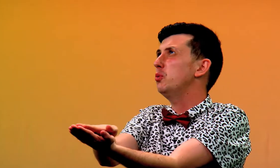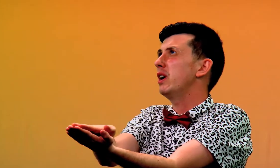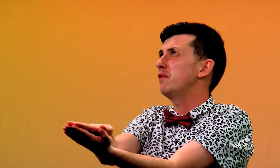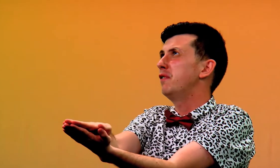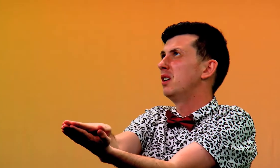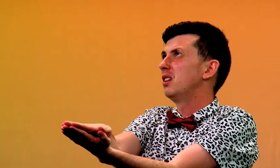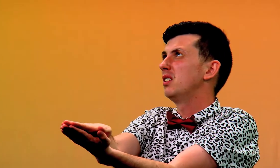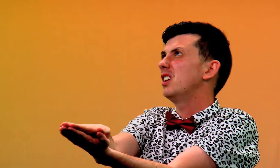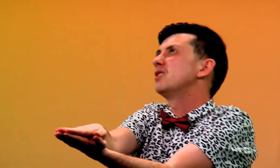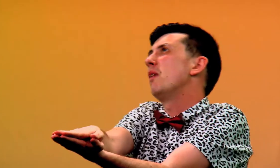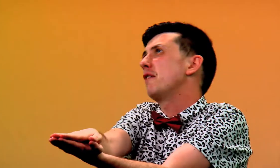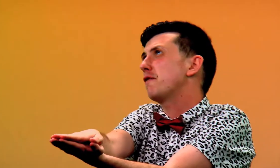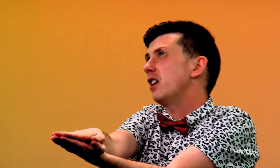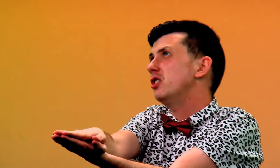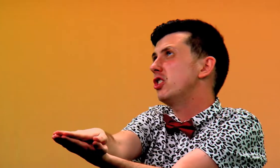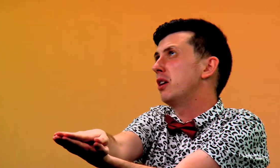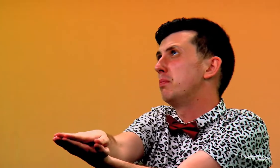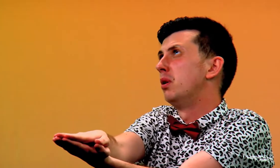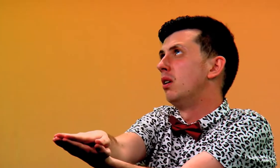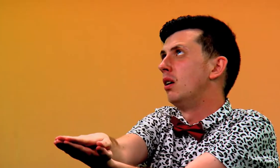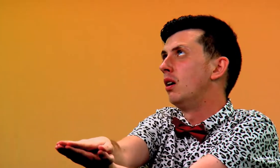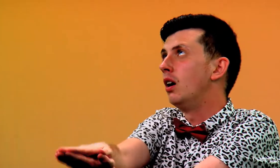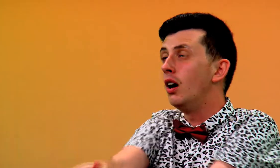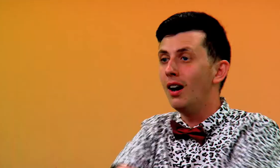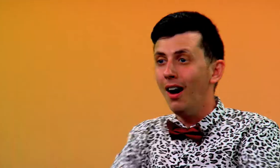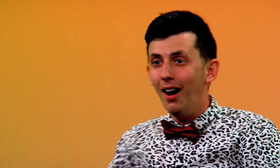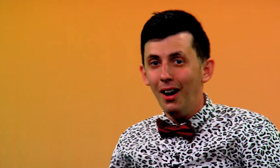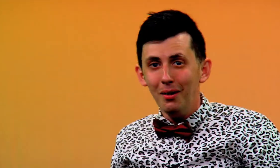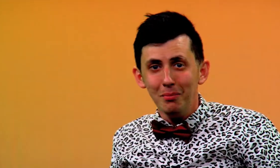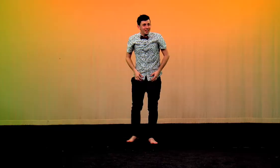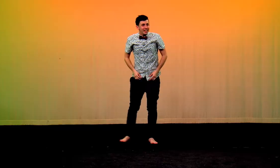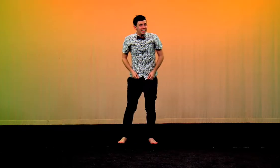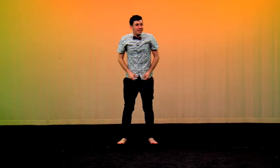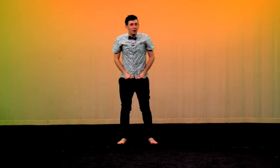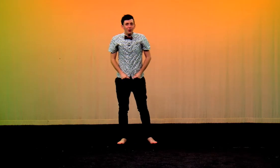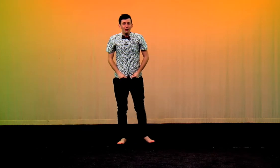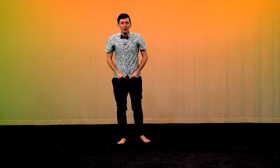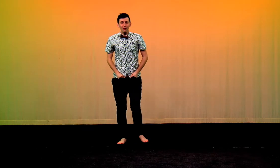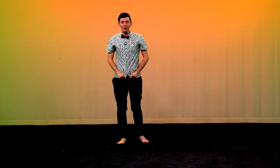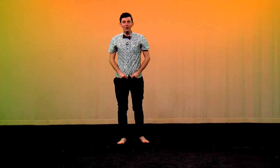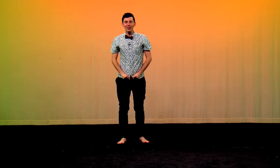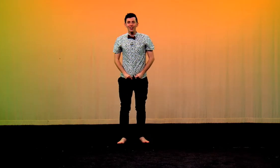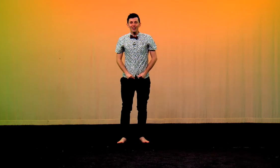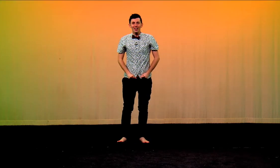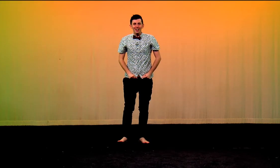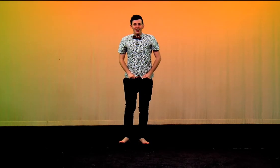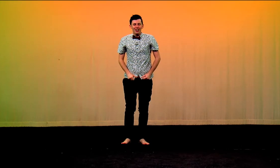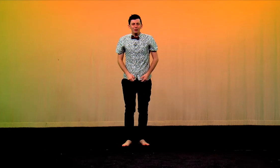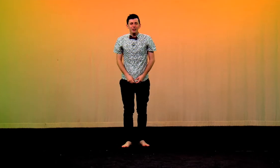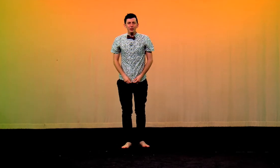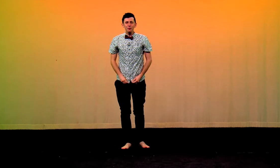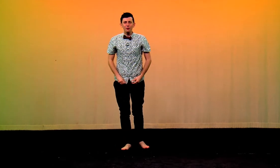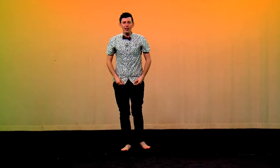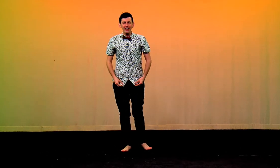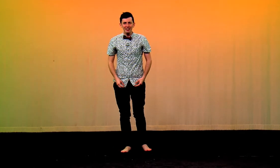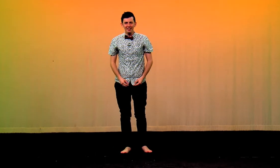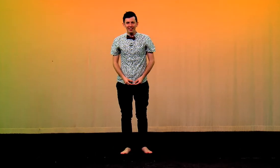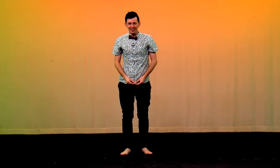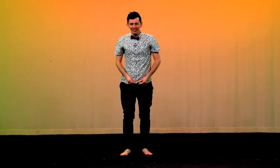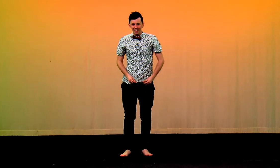with is my friendship." Monkey said, "Oh, a real friend?